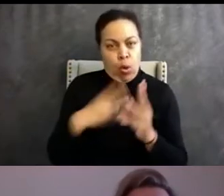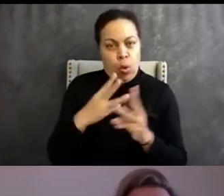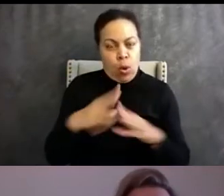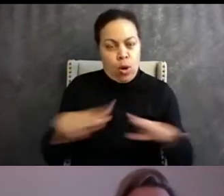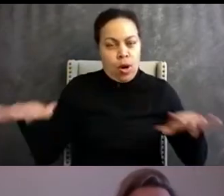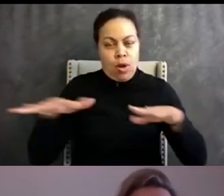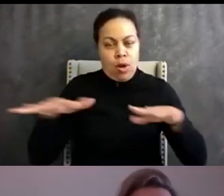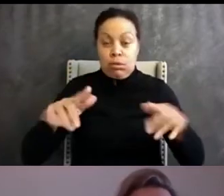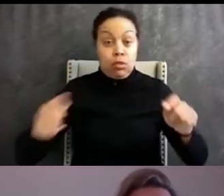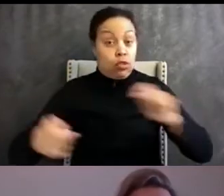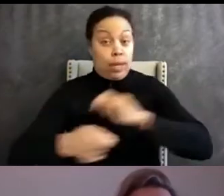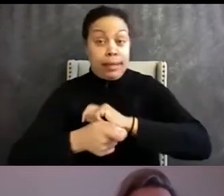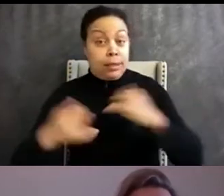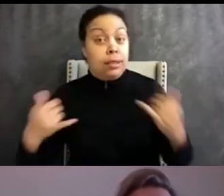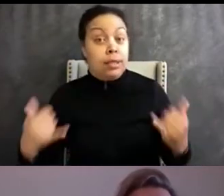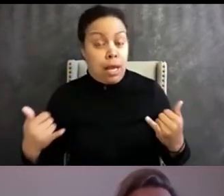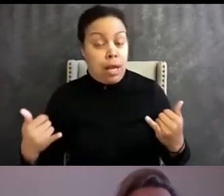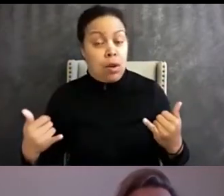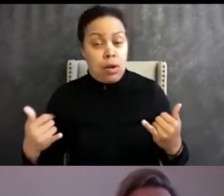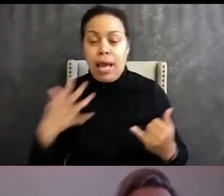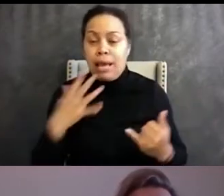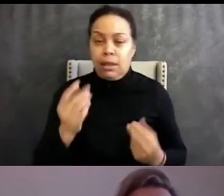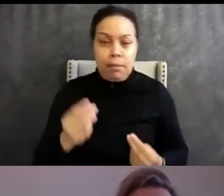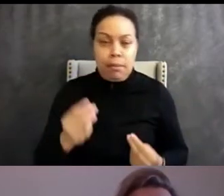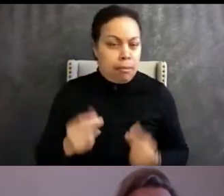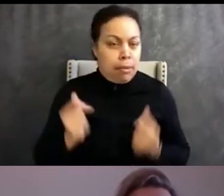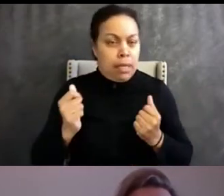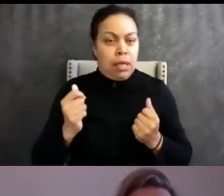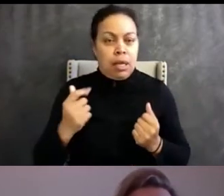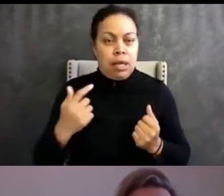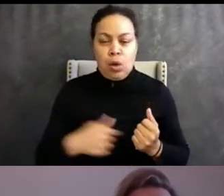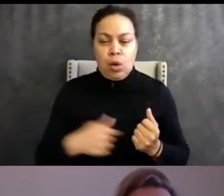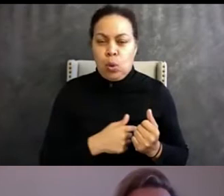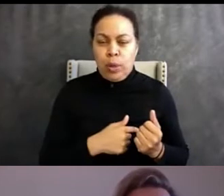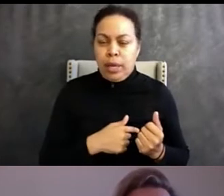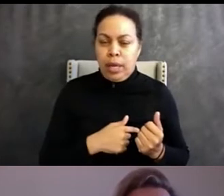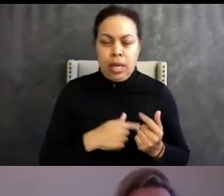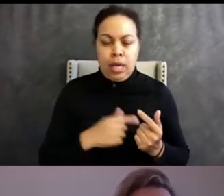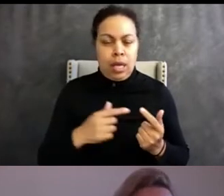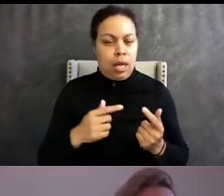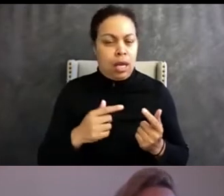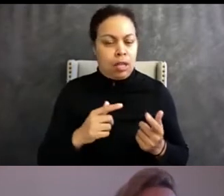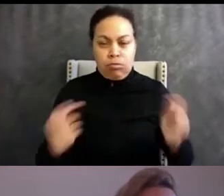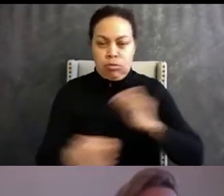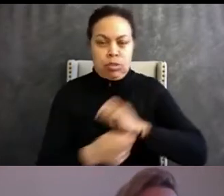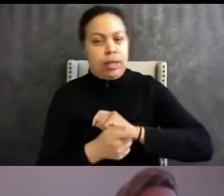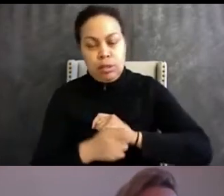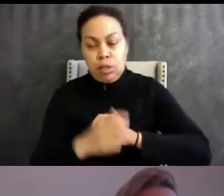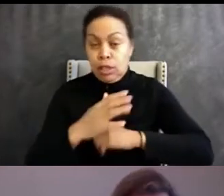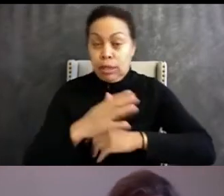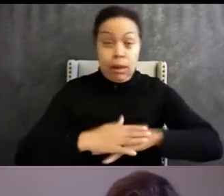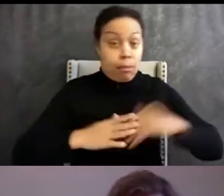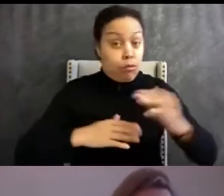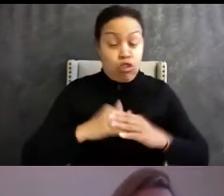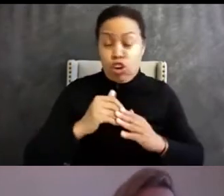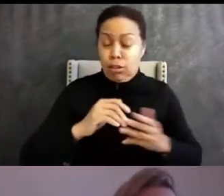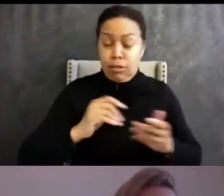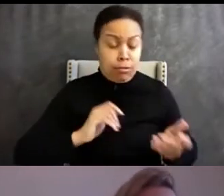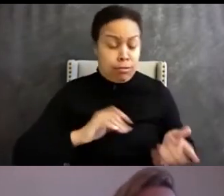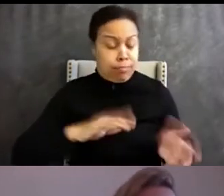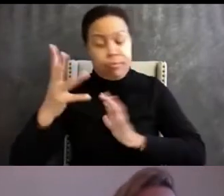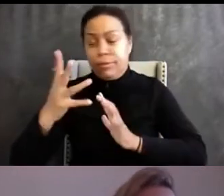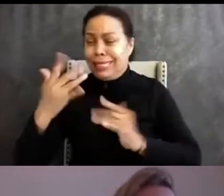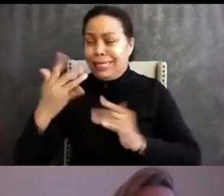we are immediately flung away from our spaces of comfort and into spaces